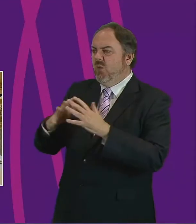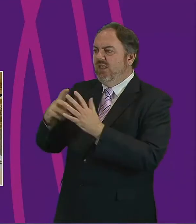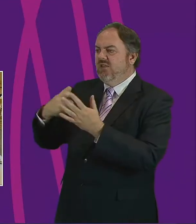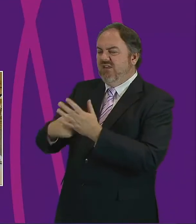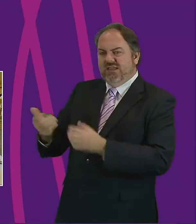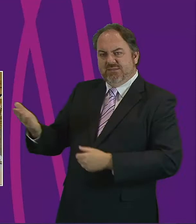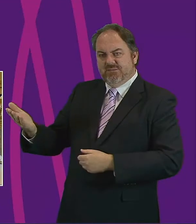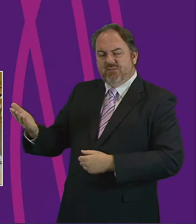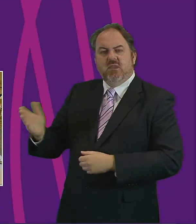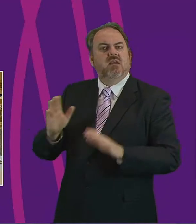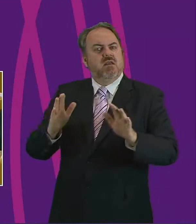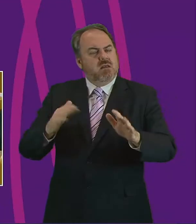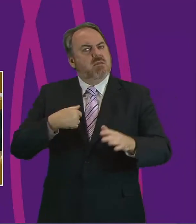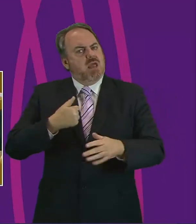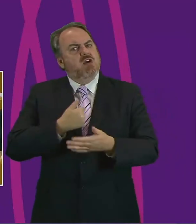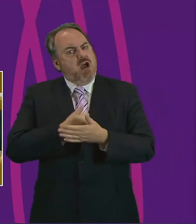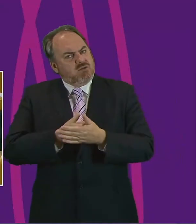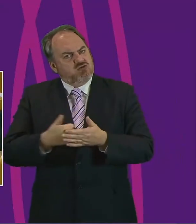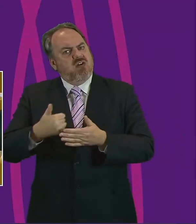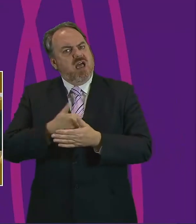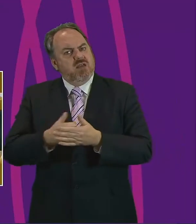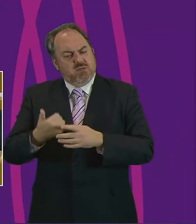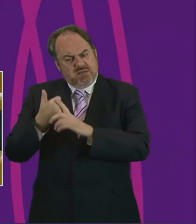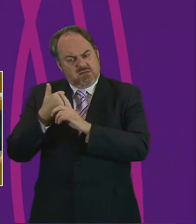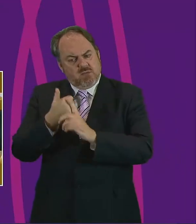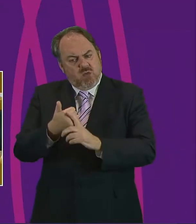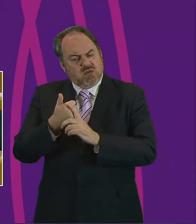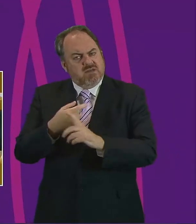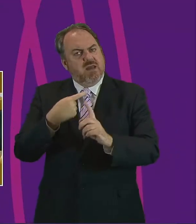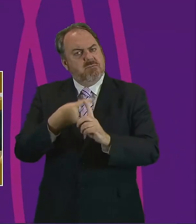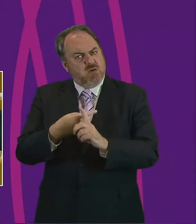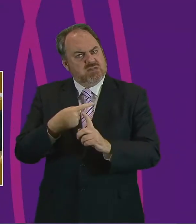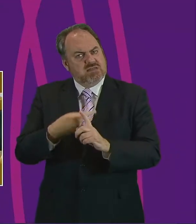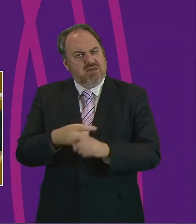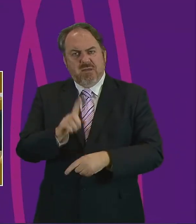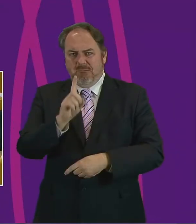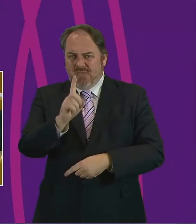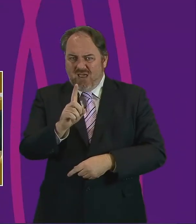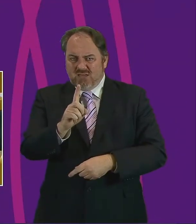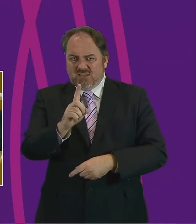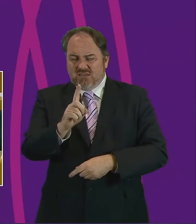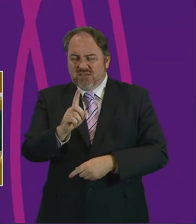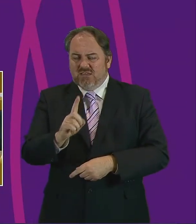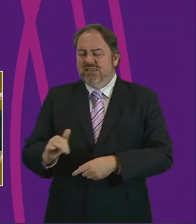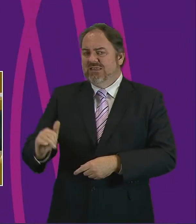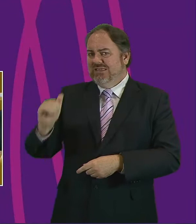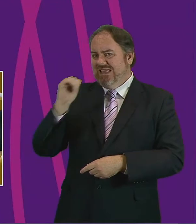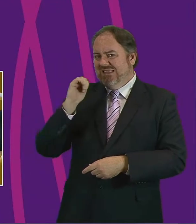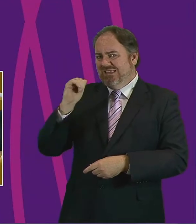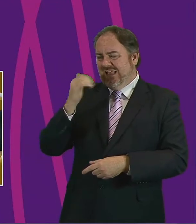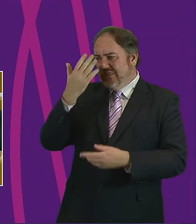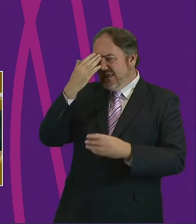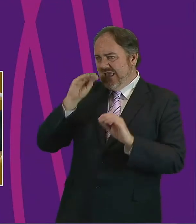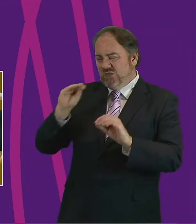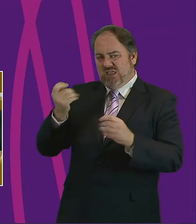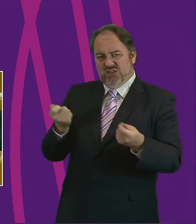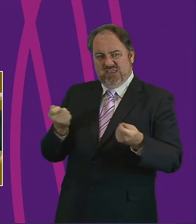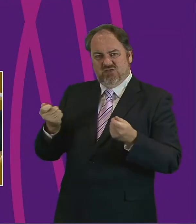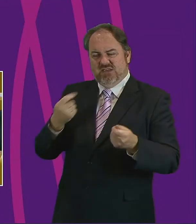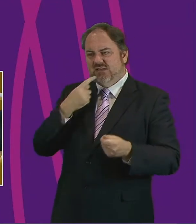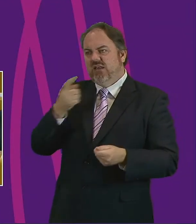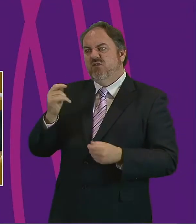of being constructive throughout this pandemic. But yesterday, the Education Secretary said that if you